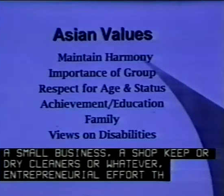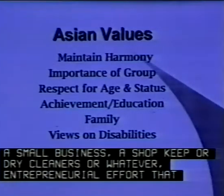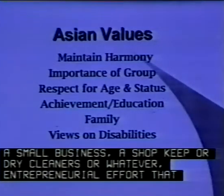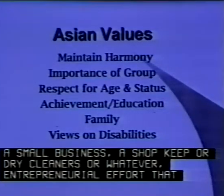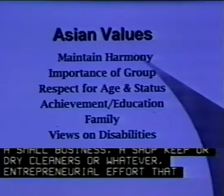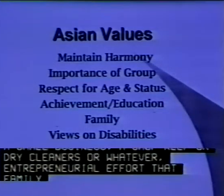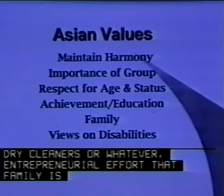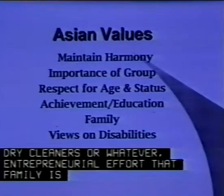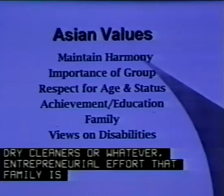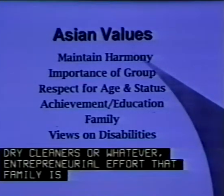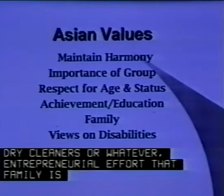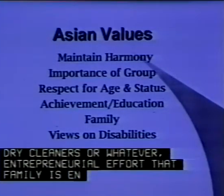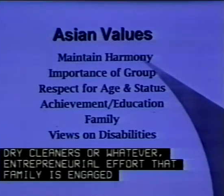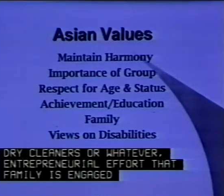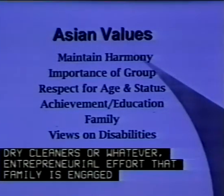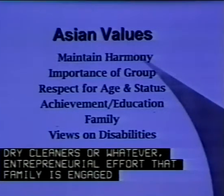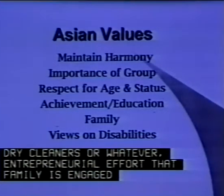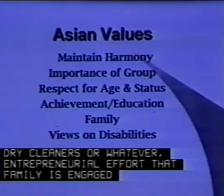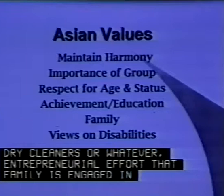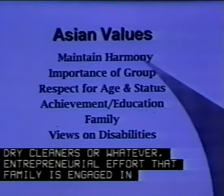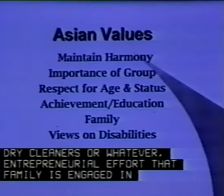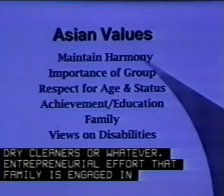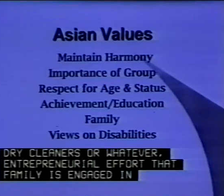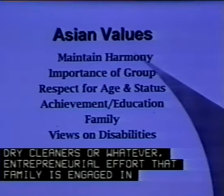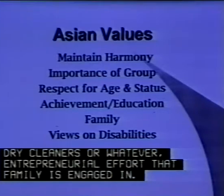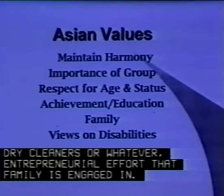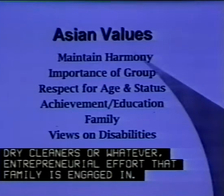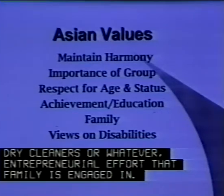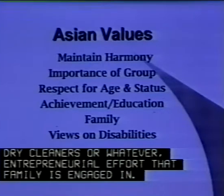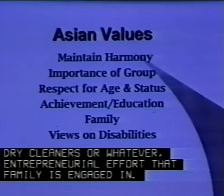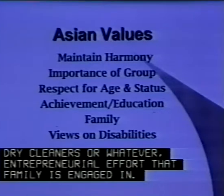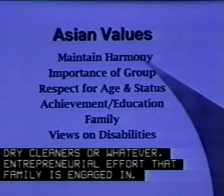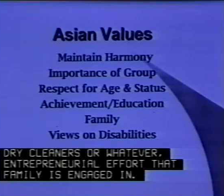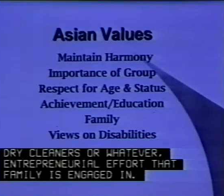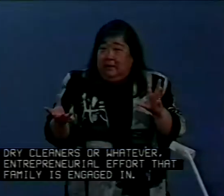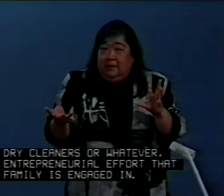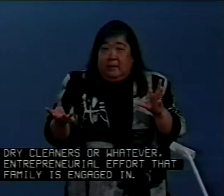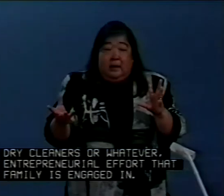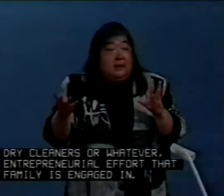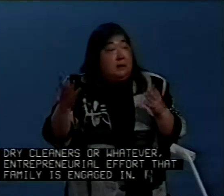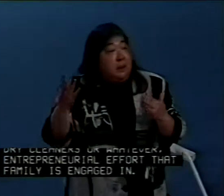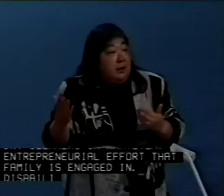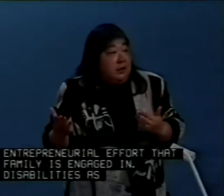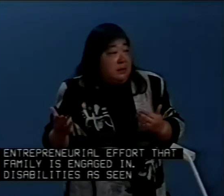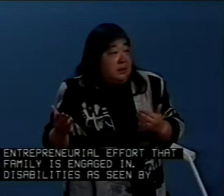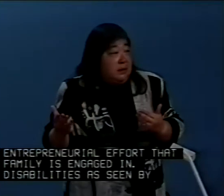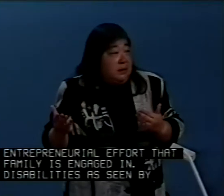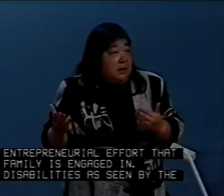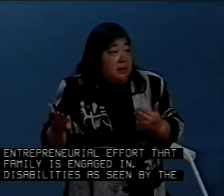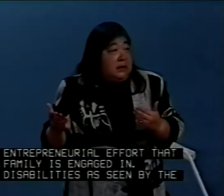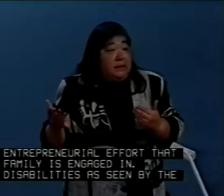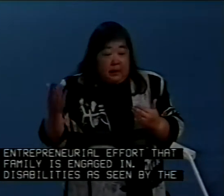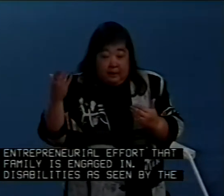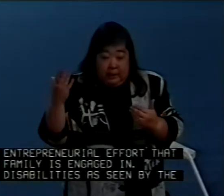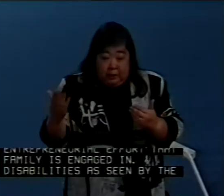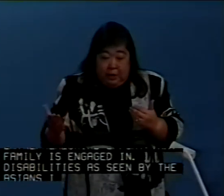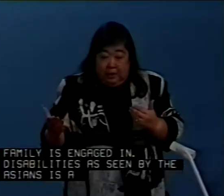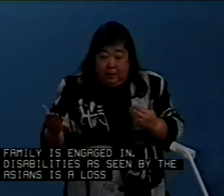as seen by the Asians, is a loss of face. It is an embarrassment. It's something to be ashamed of.